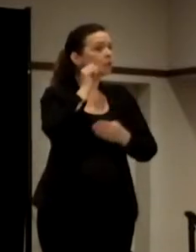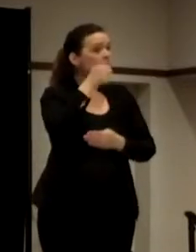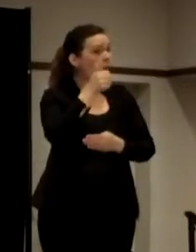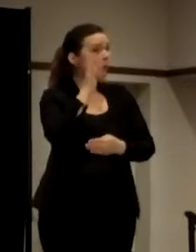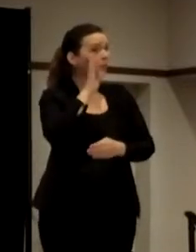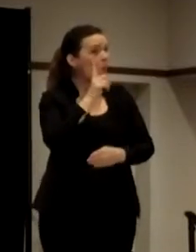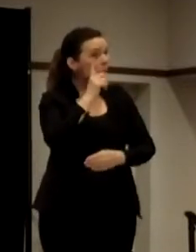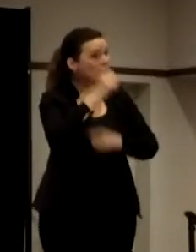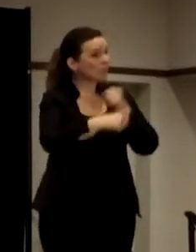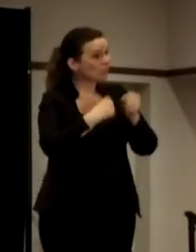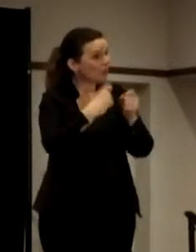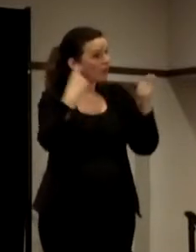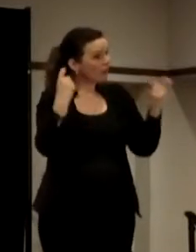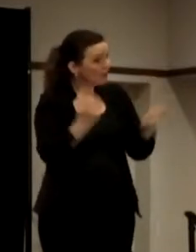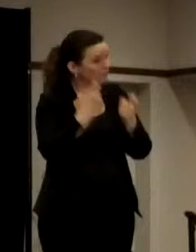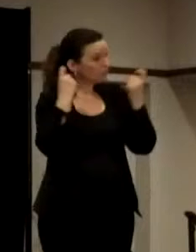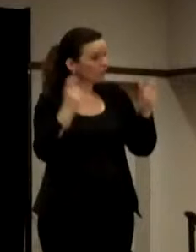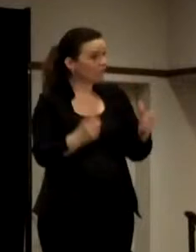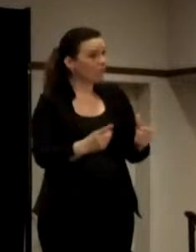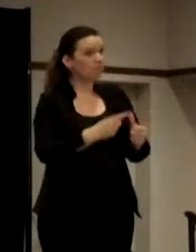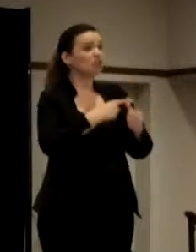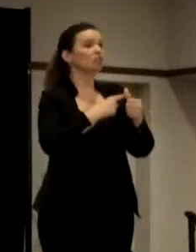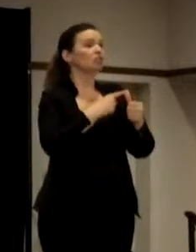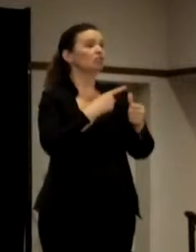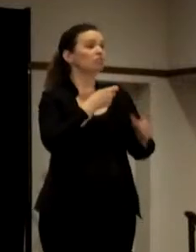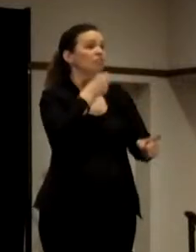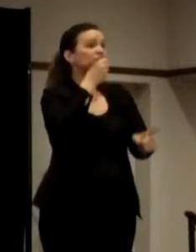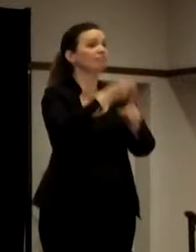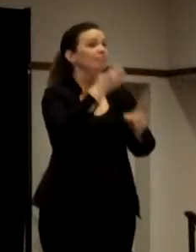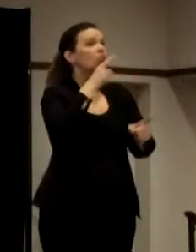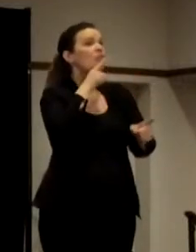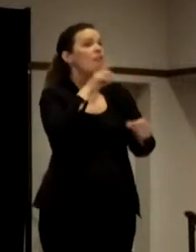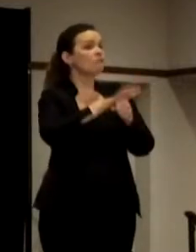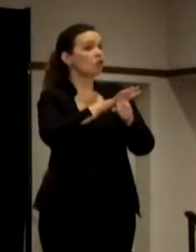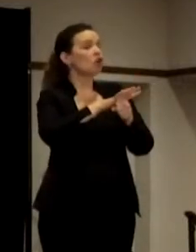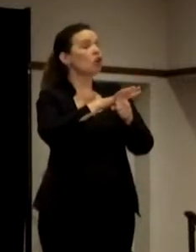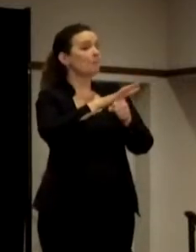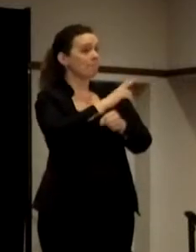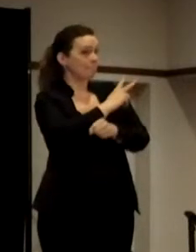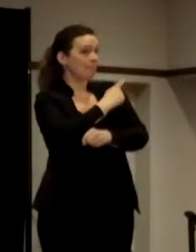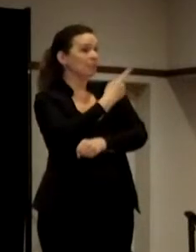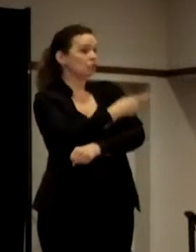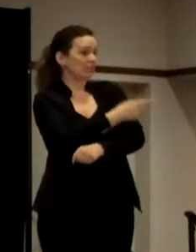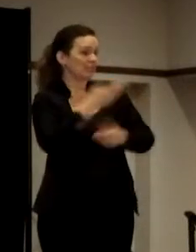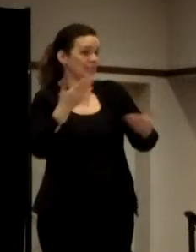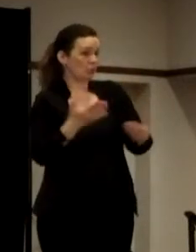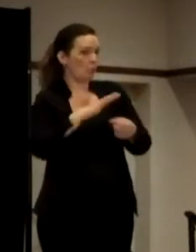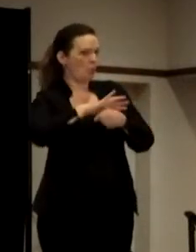confirmed in Onondaga County. What does this past year mean to